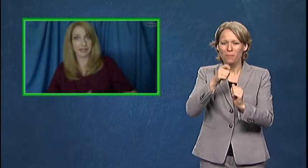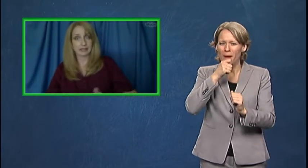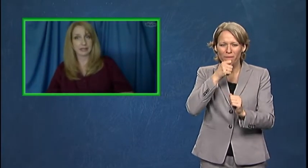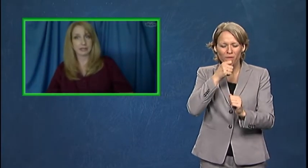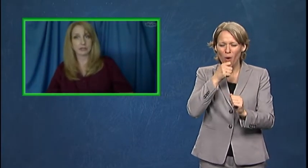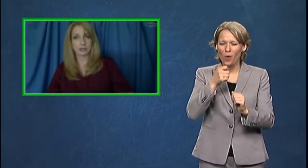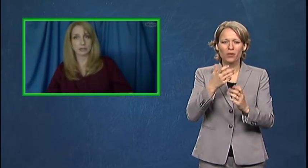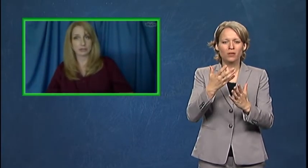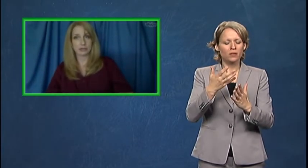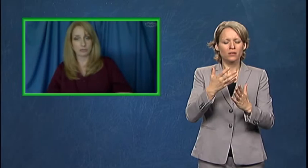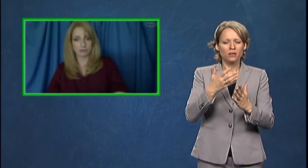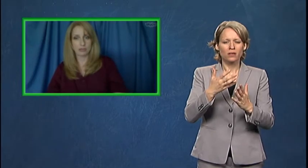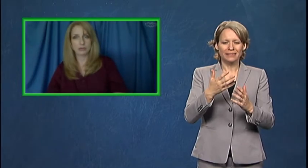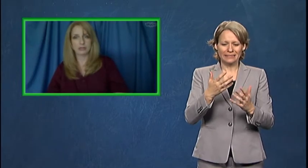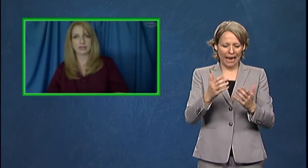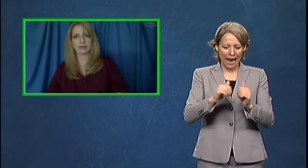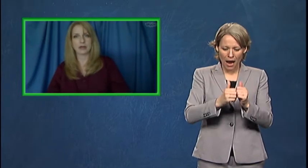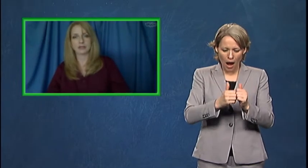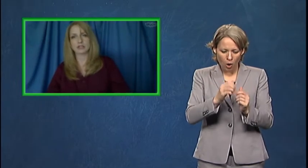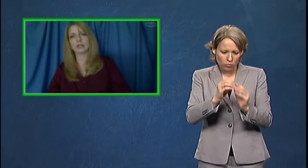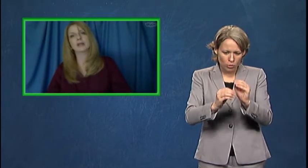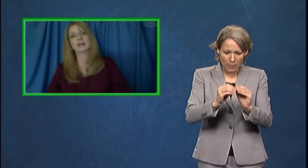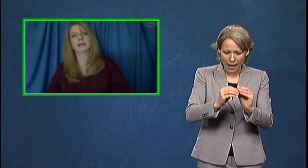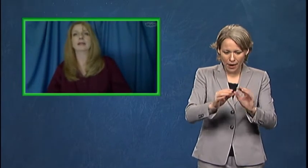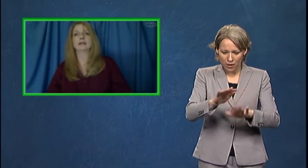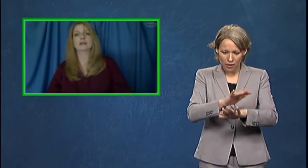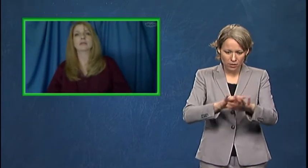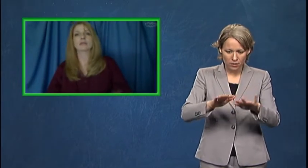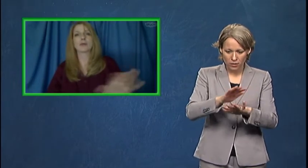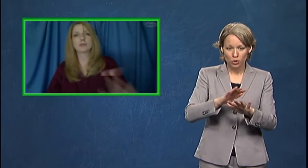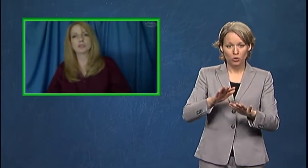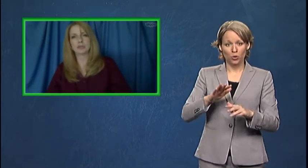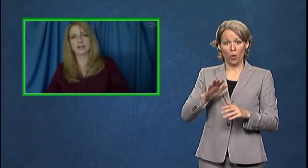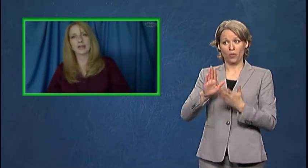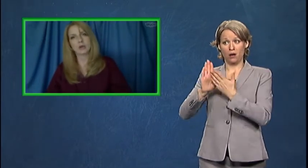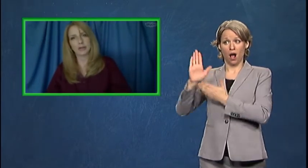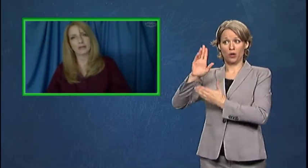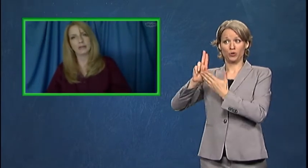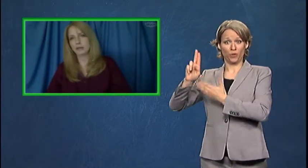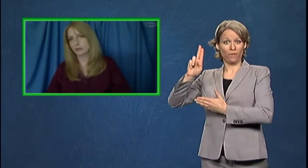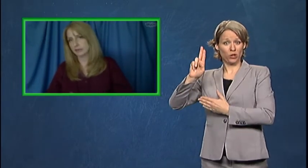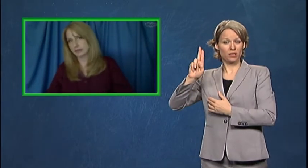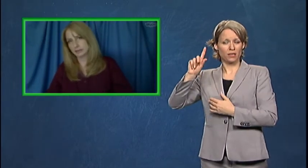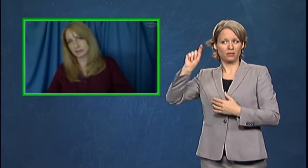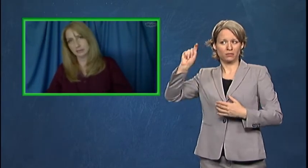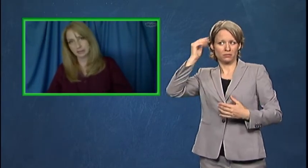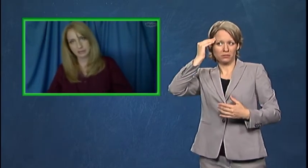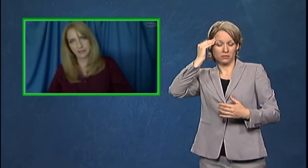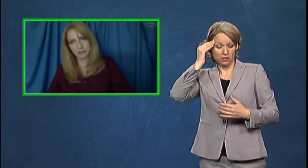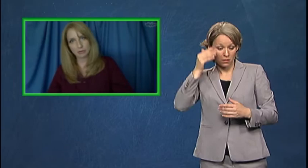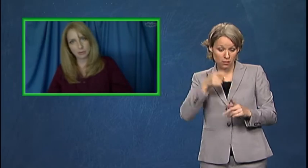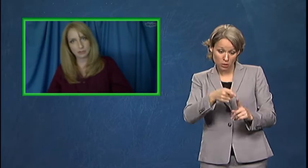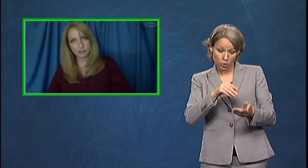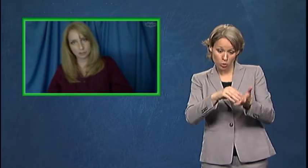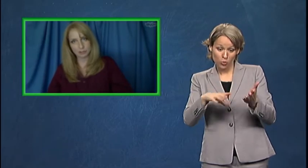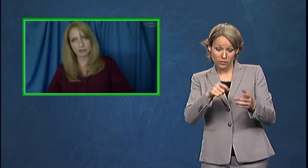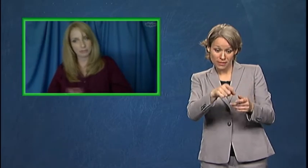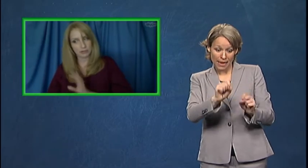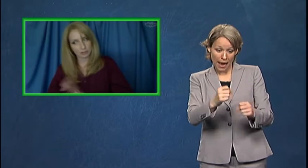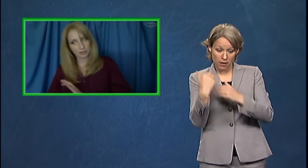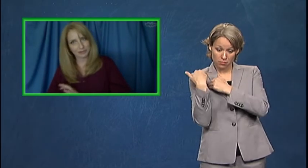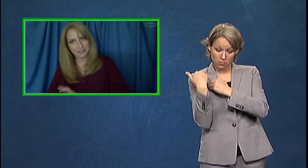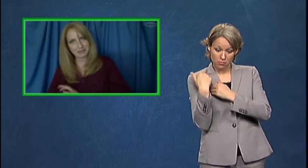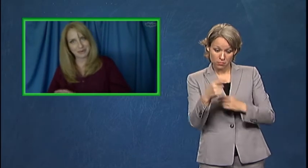is asking the student to use the technology, in troubleshooting that quickly with the assistance of the video remote